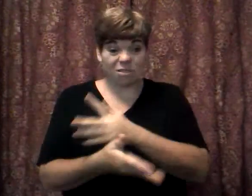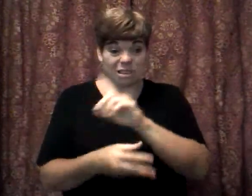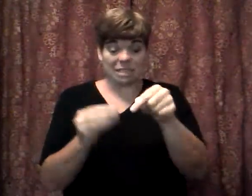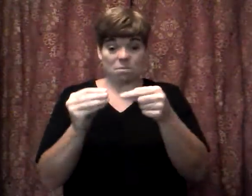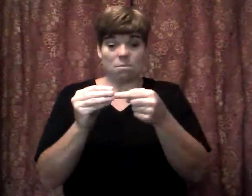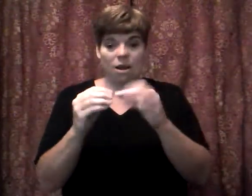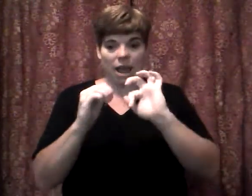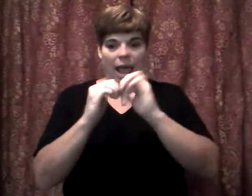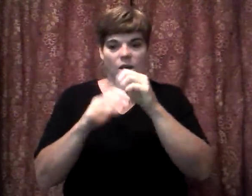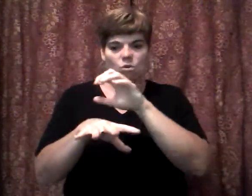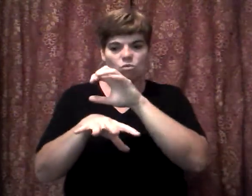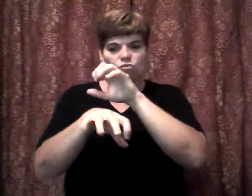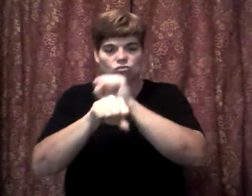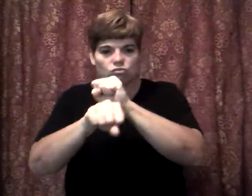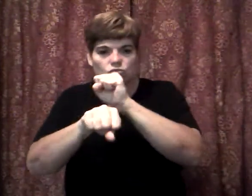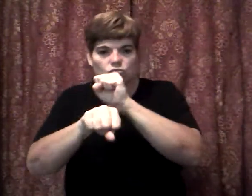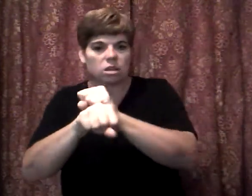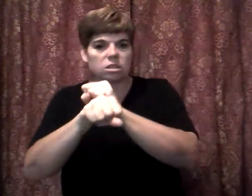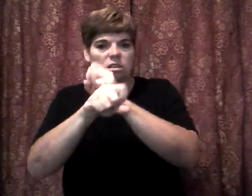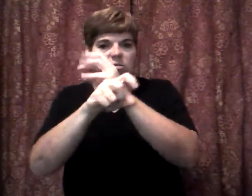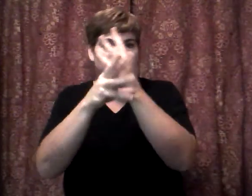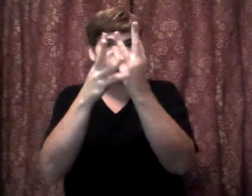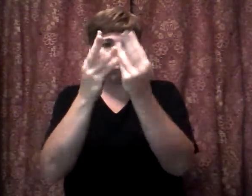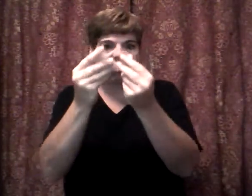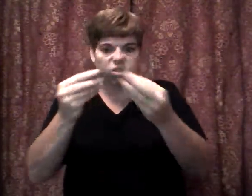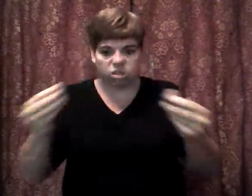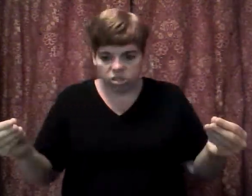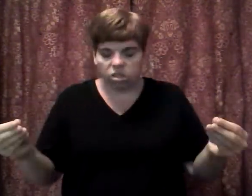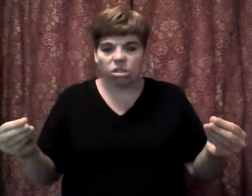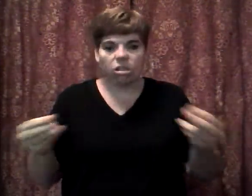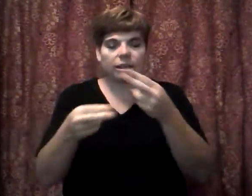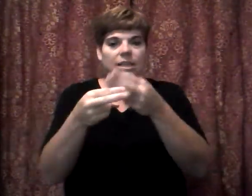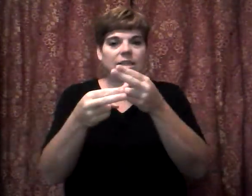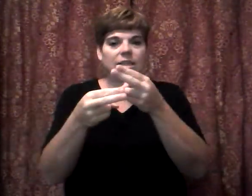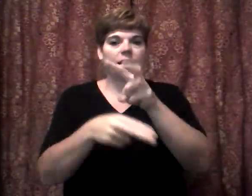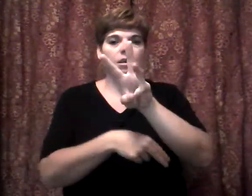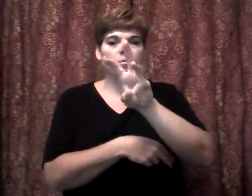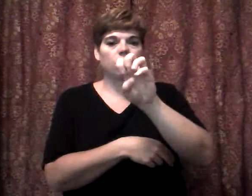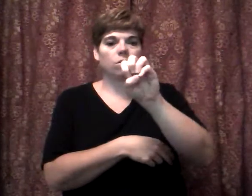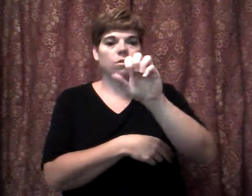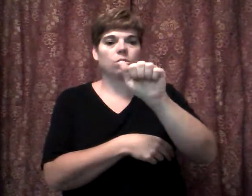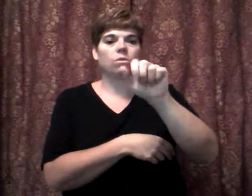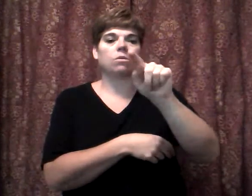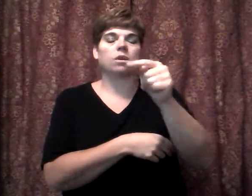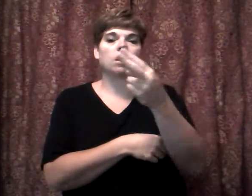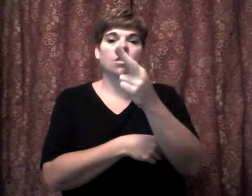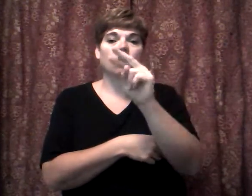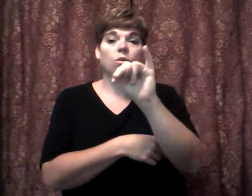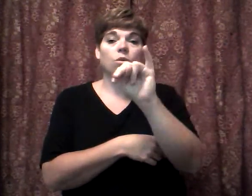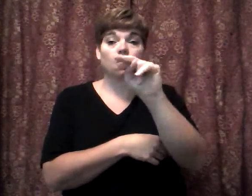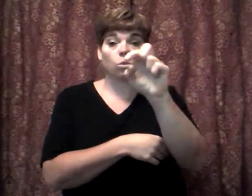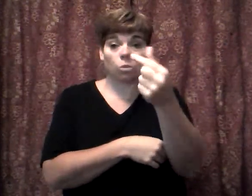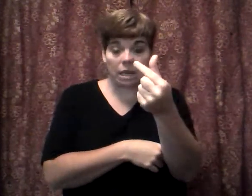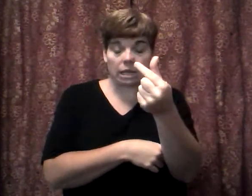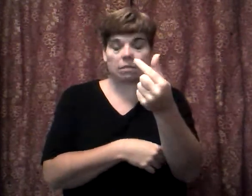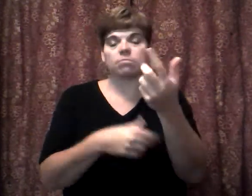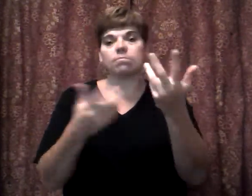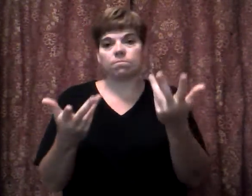down of rocks is called weathering. The breaking down of rocks. Okay. Next, let's go over a